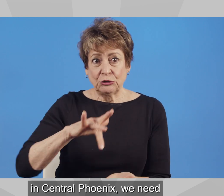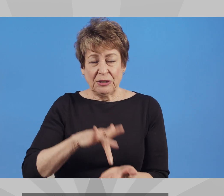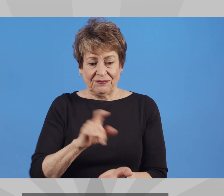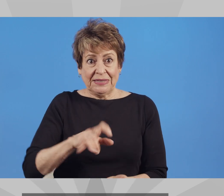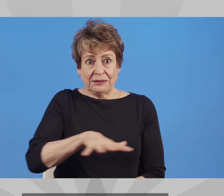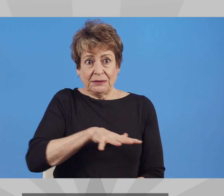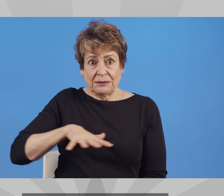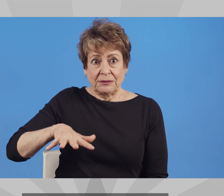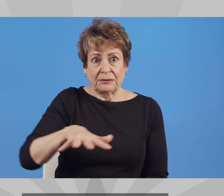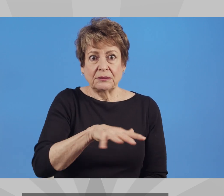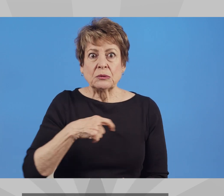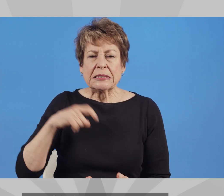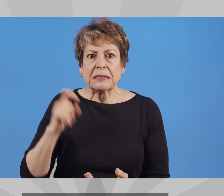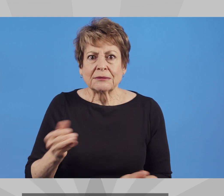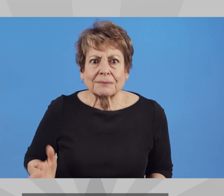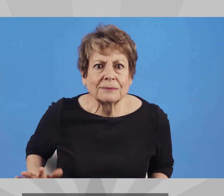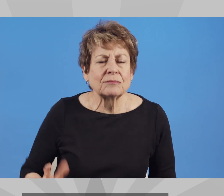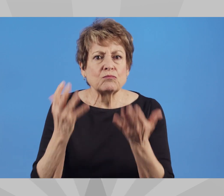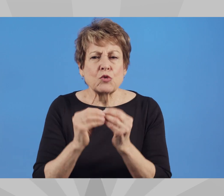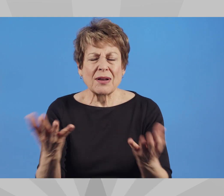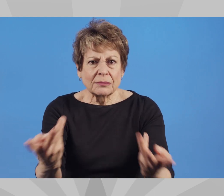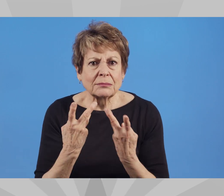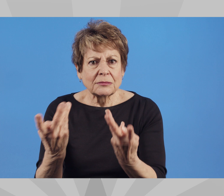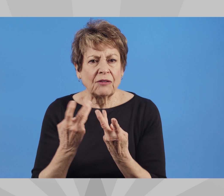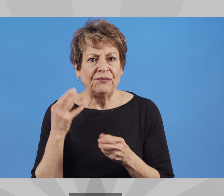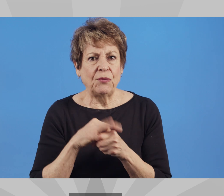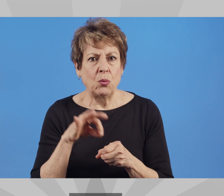turnout, especially Latino voter turnout.